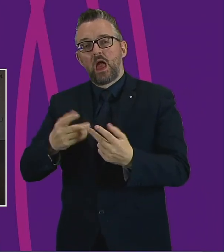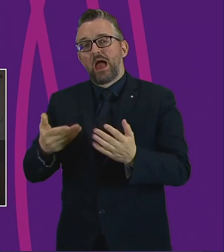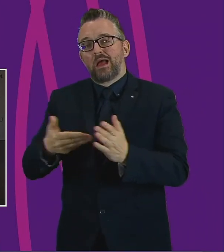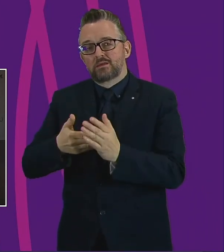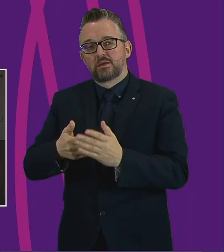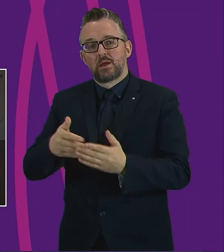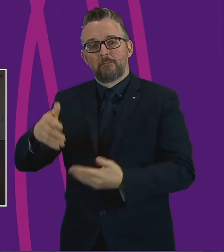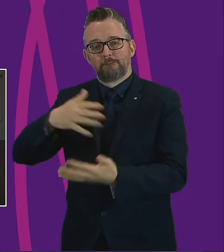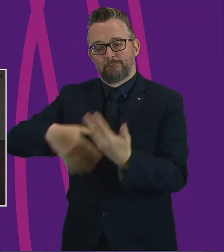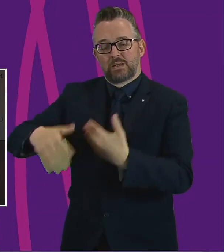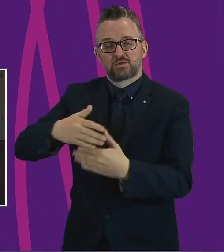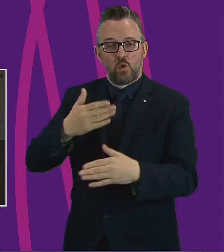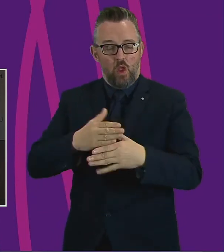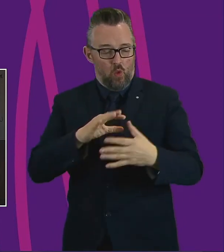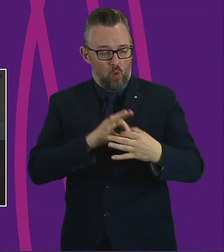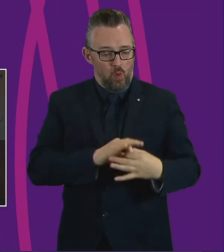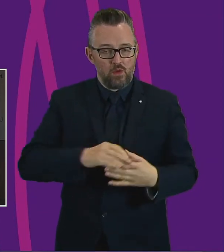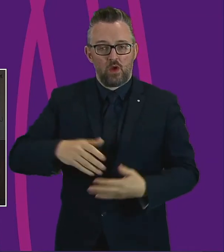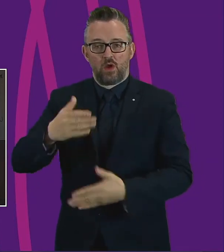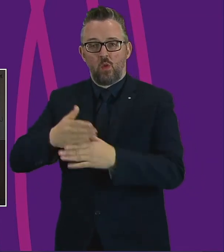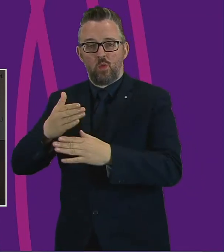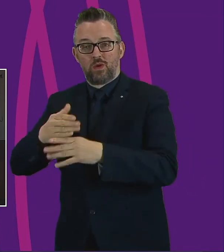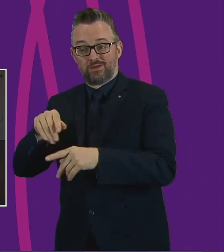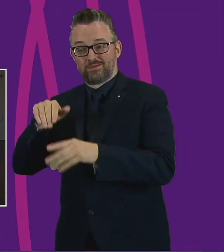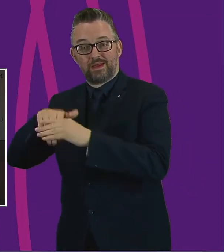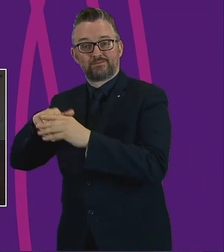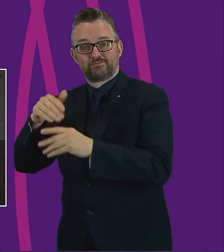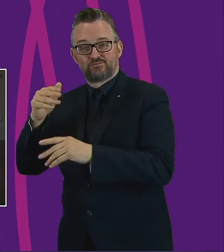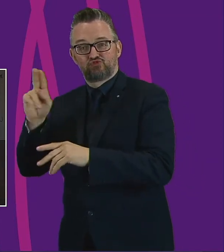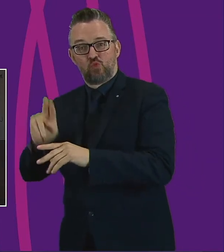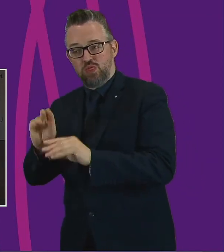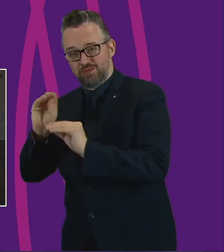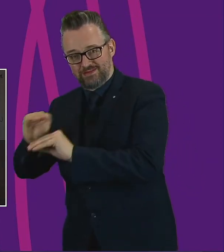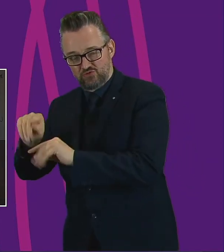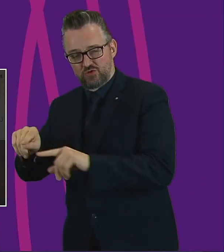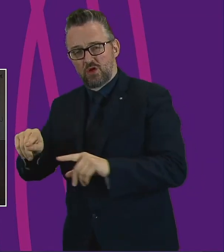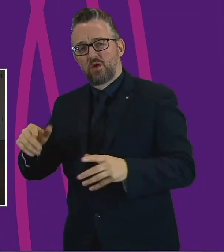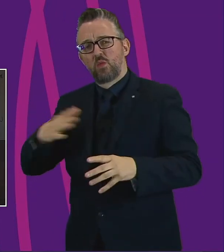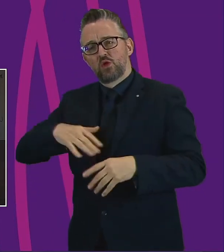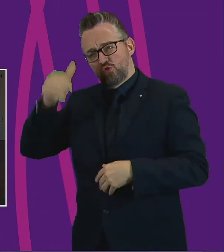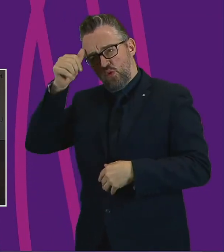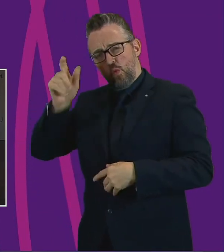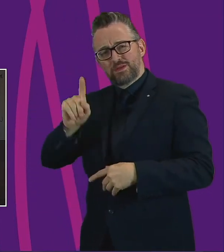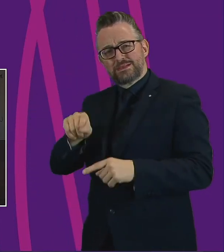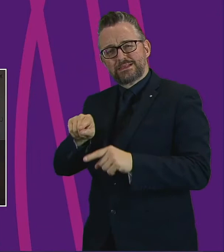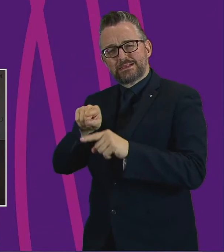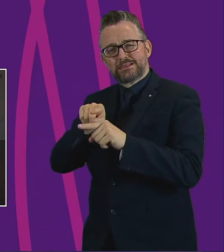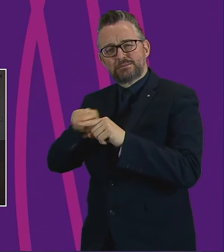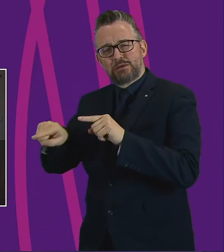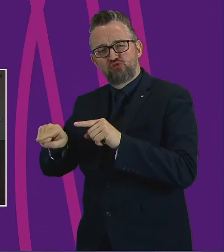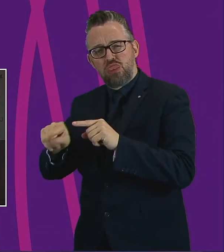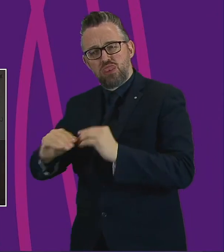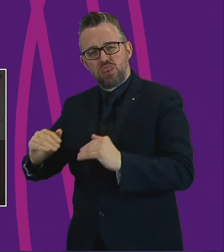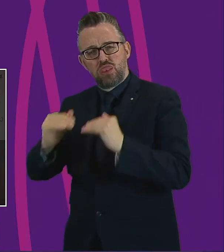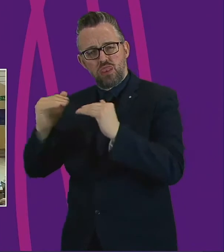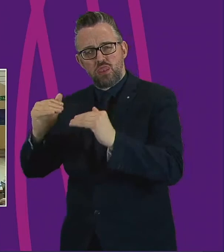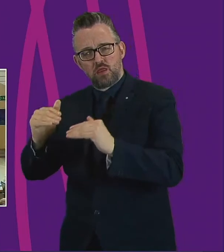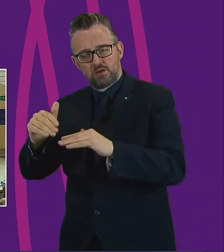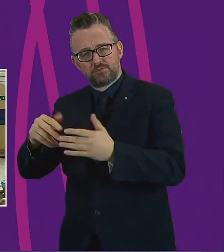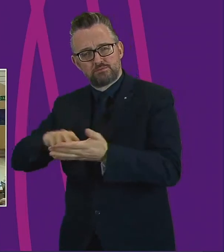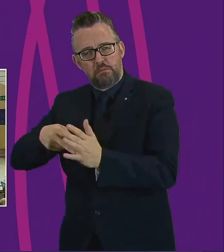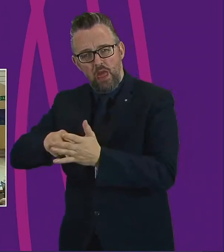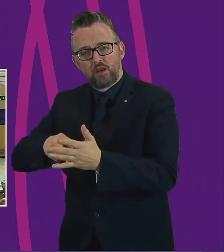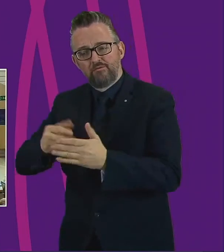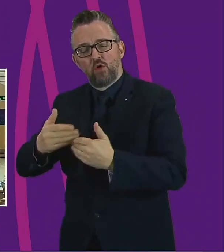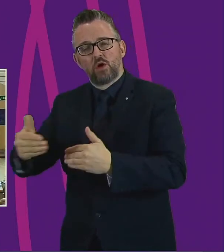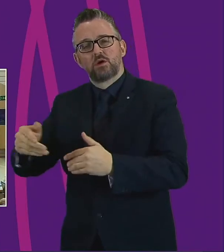given to the impact on children with additional support needs and what special measures might be required in relation to them? John